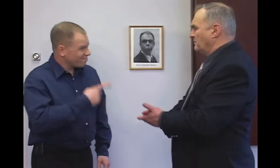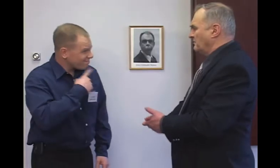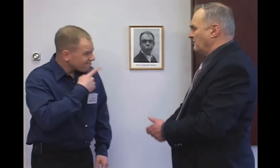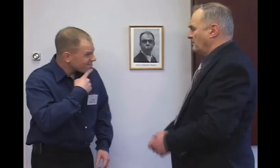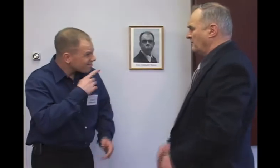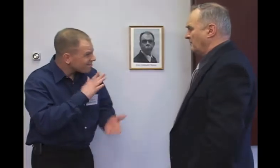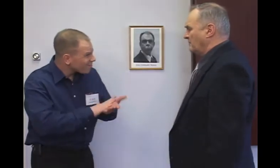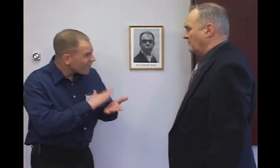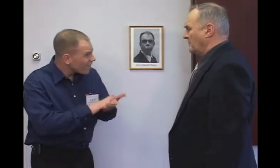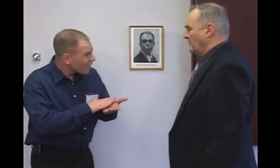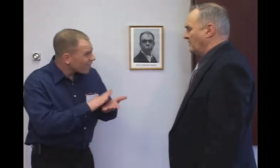Hearing school?